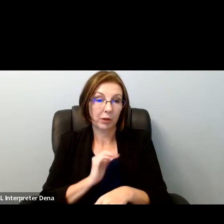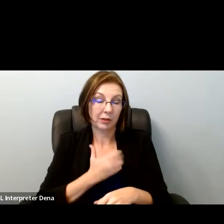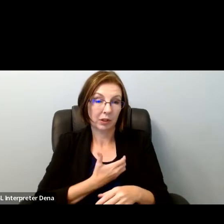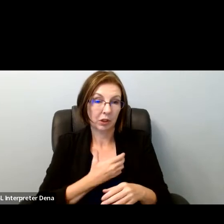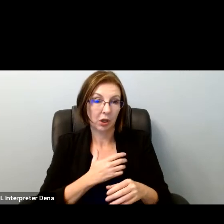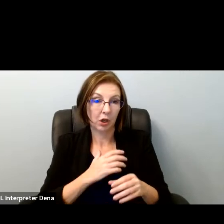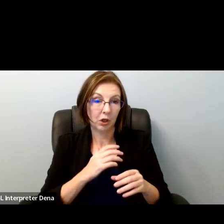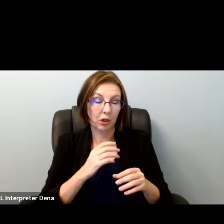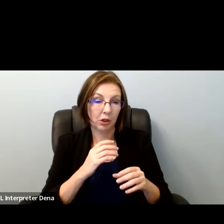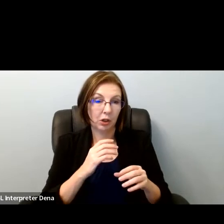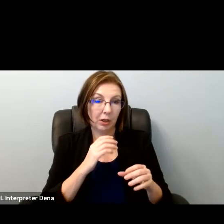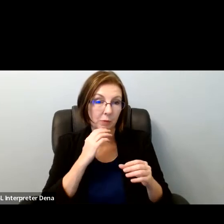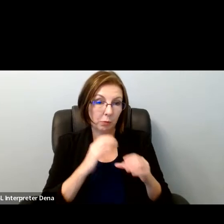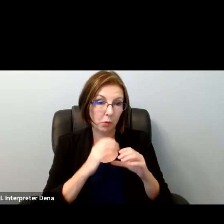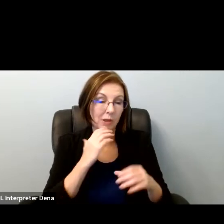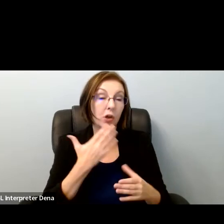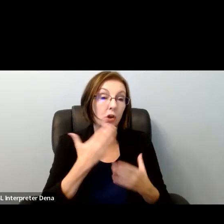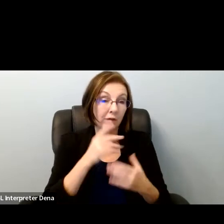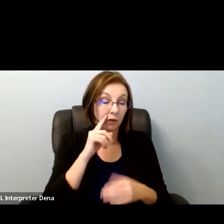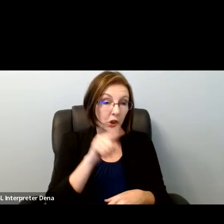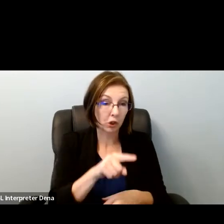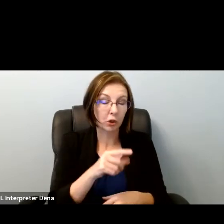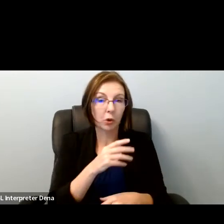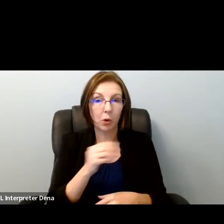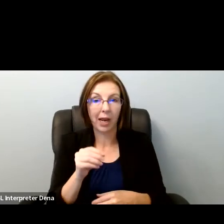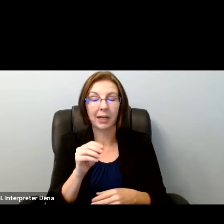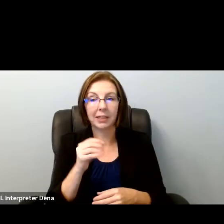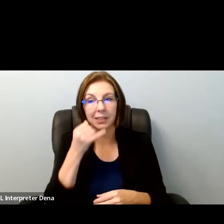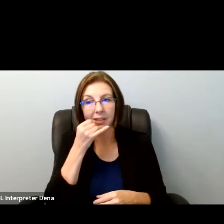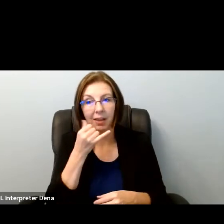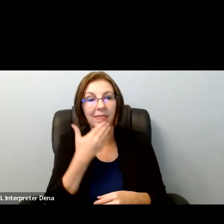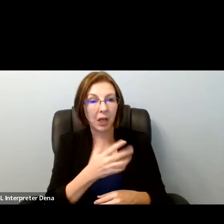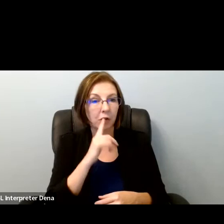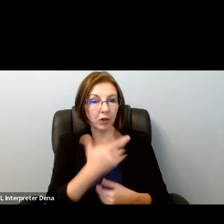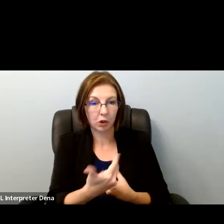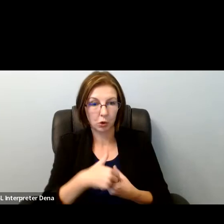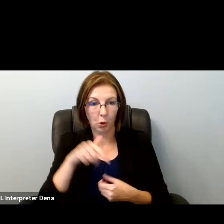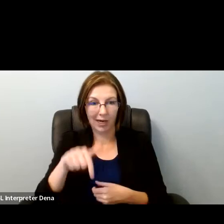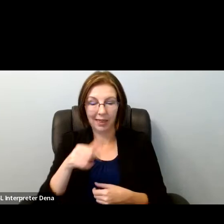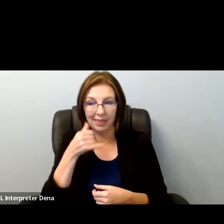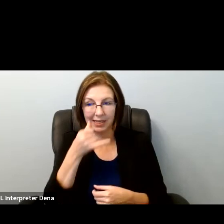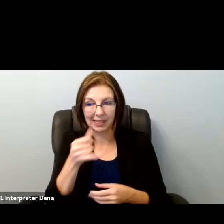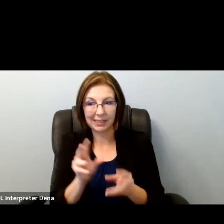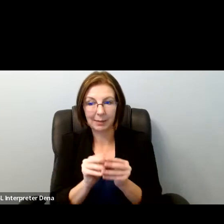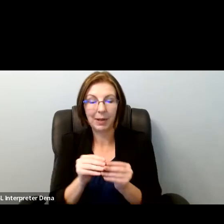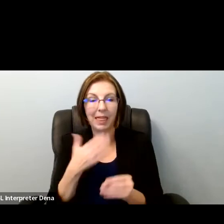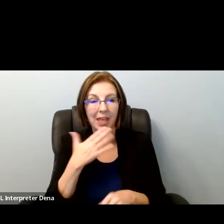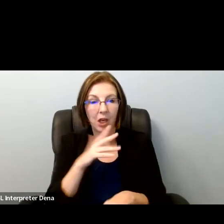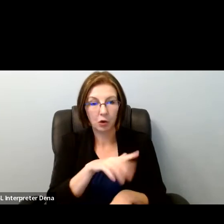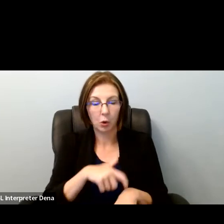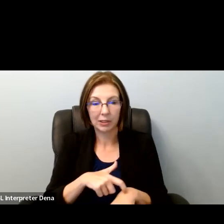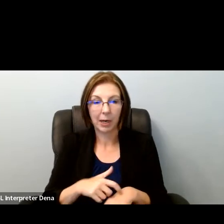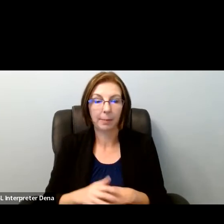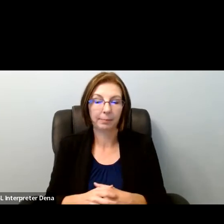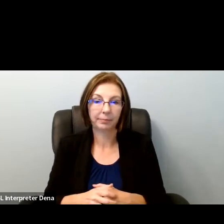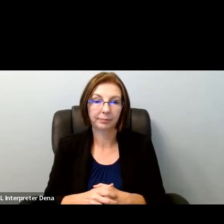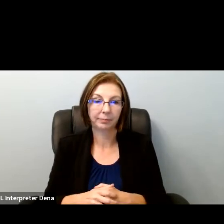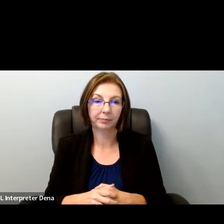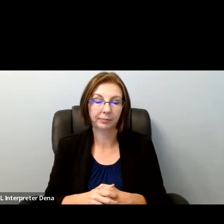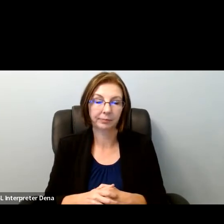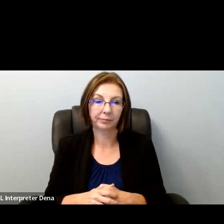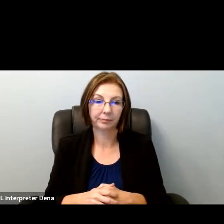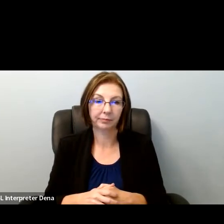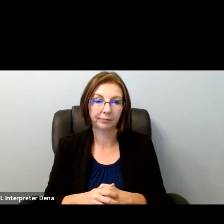you and also importantly good for all of us. So thank you very much for taking the time to do this. We greatly appreciate